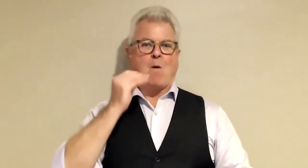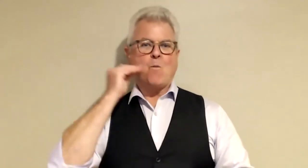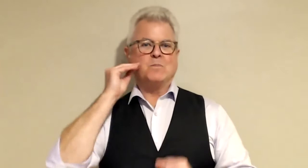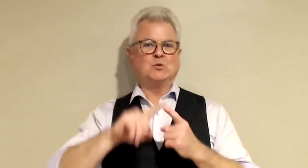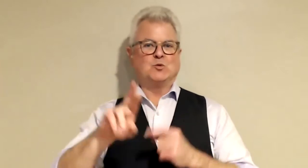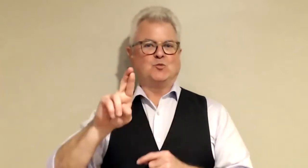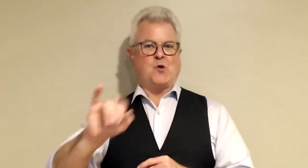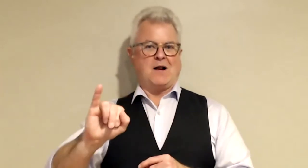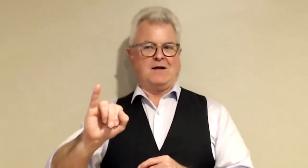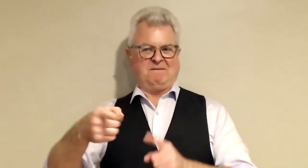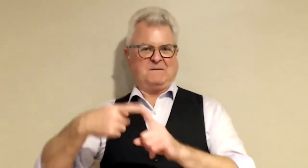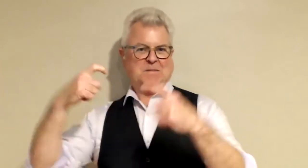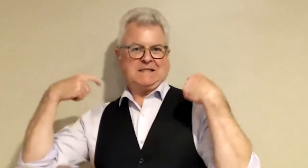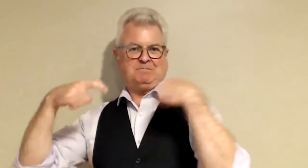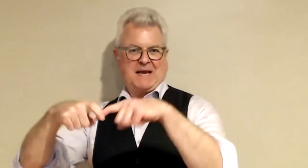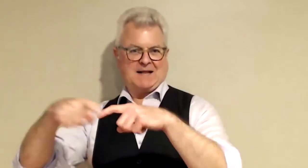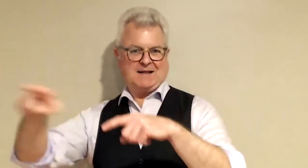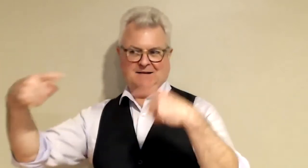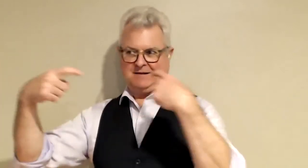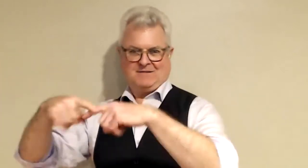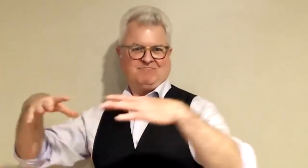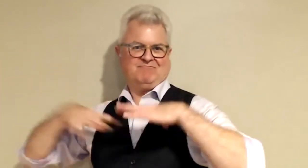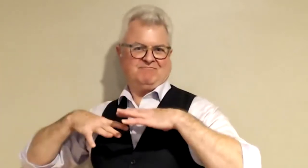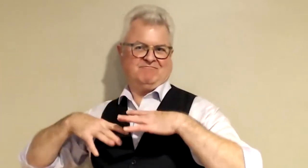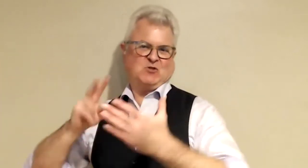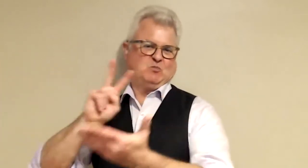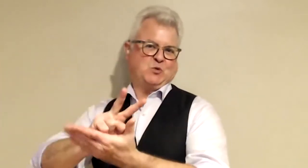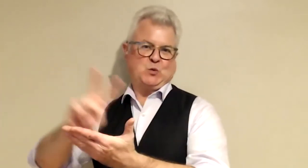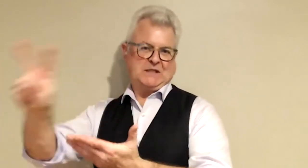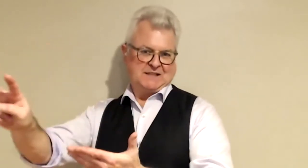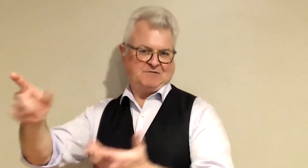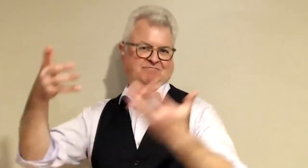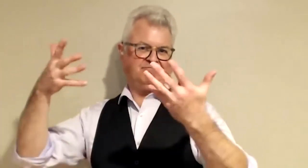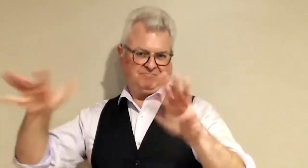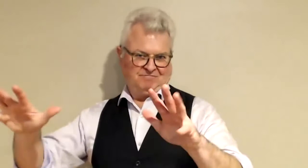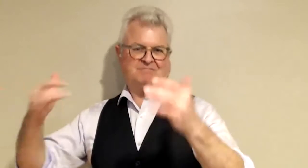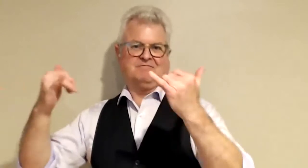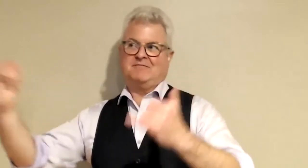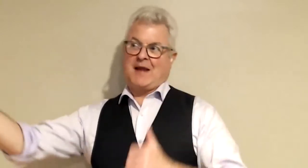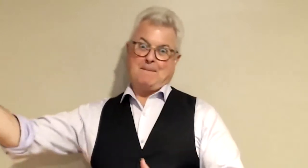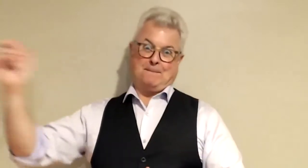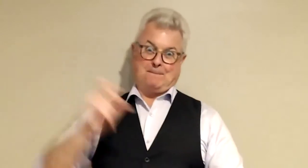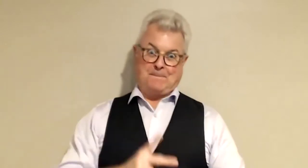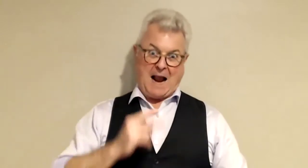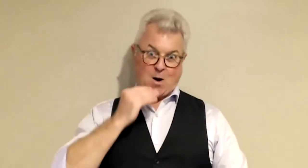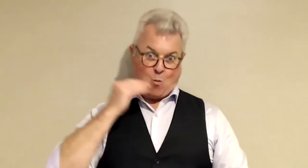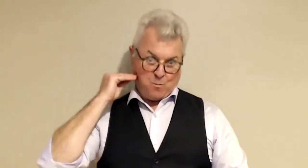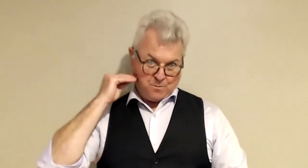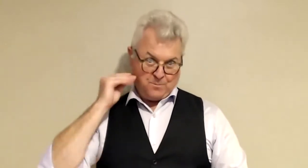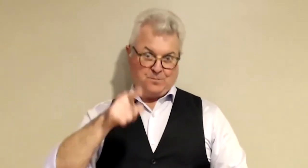Now, before you depart from the country that you're visiting, for example, Spain, let's say, for example, you're there for 2 weeks and you're ready to depart to